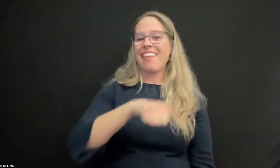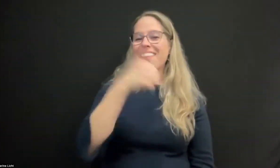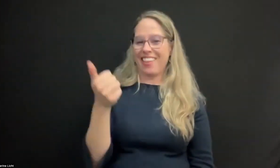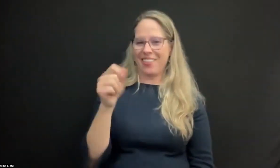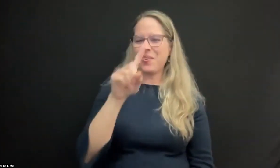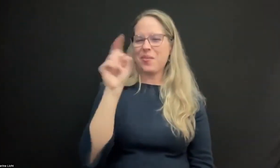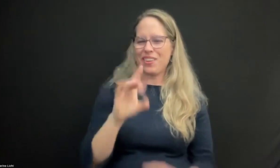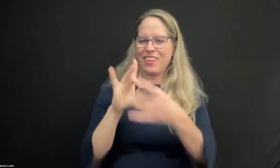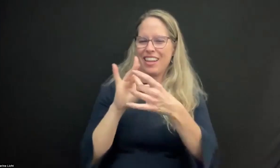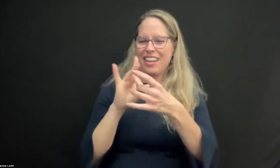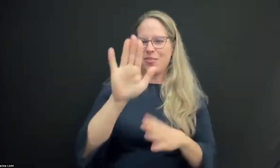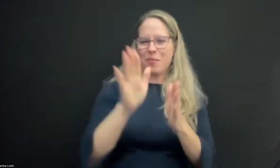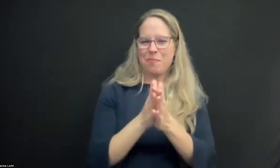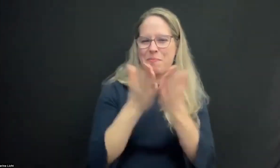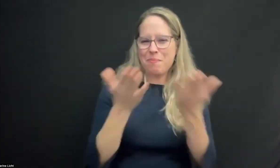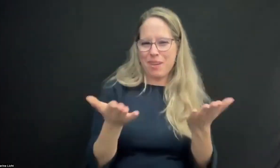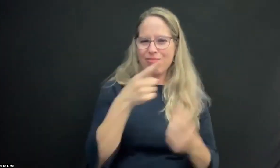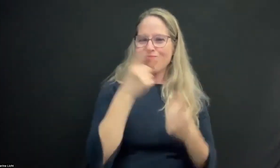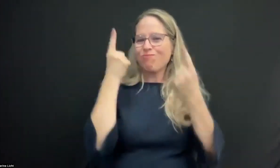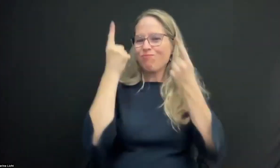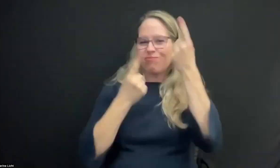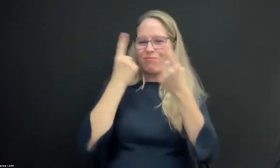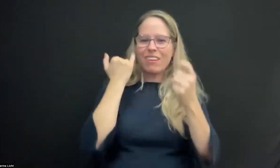This is Trina. Here's another question about your book.